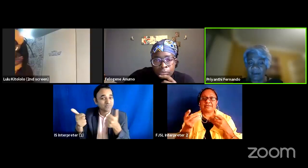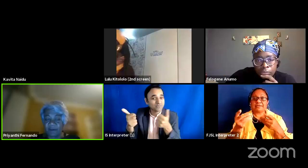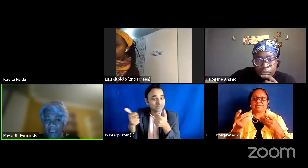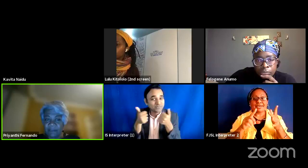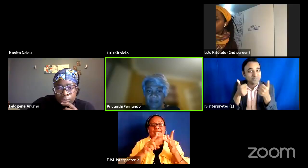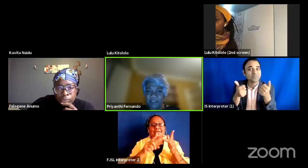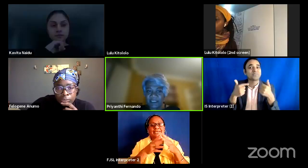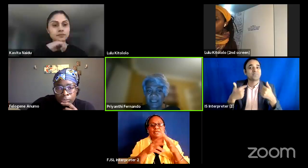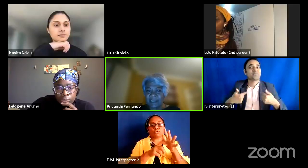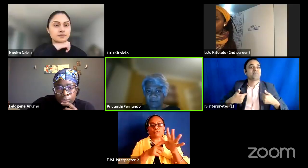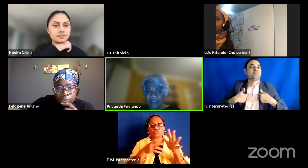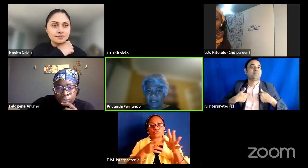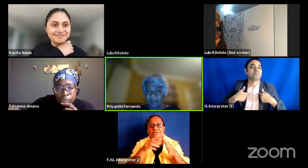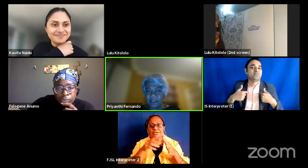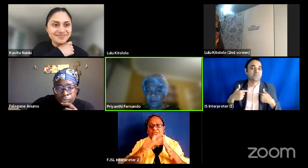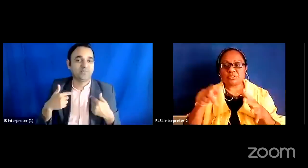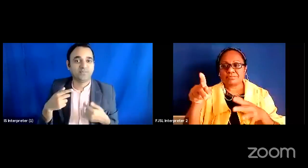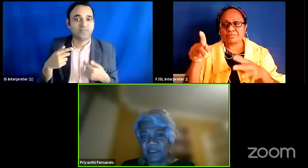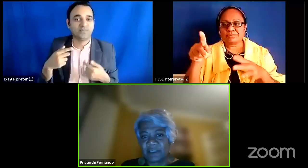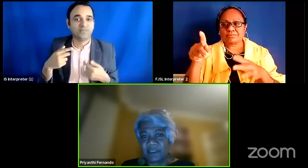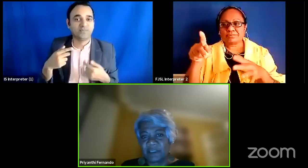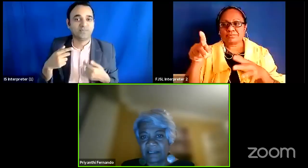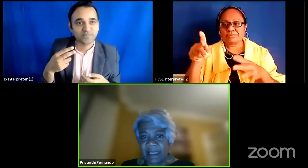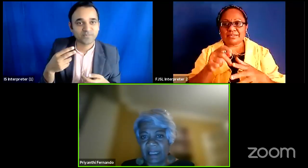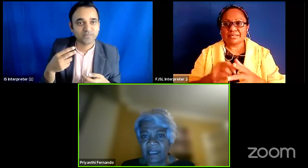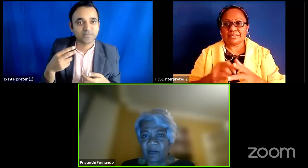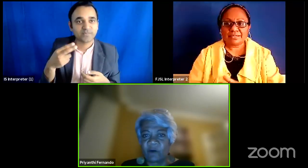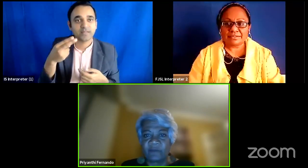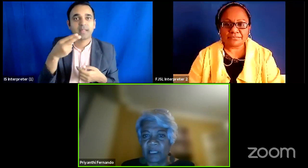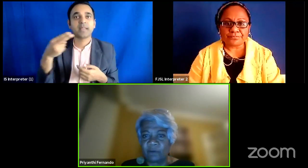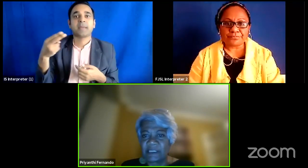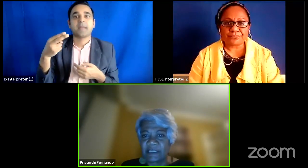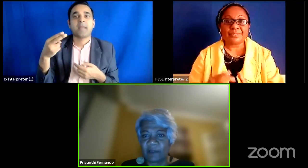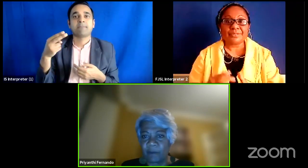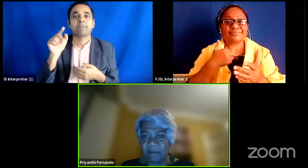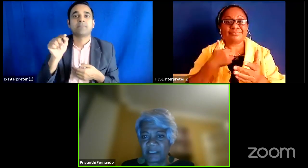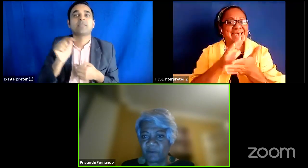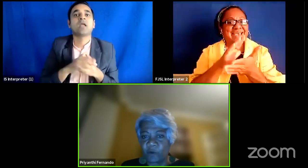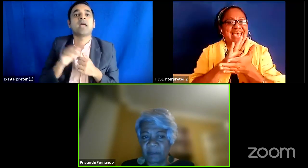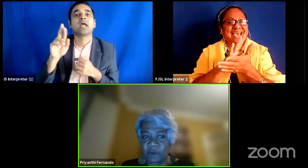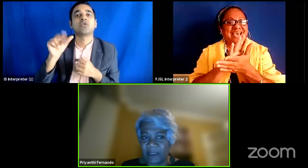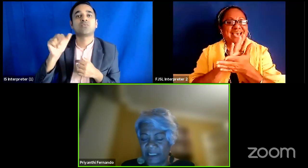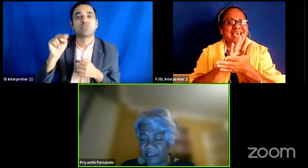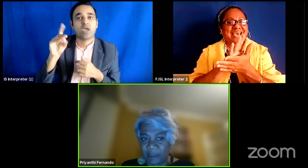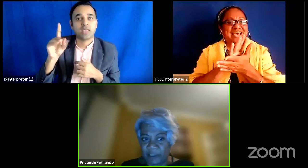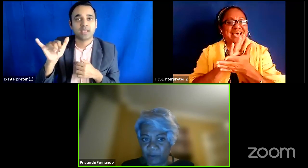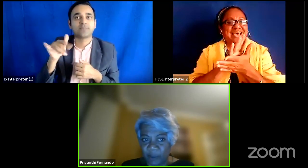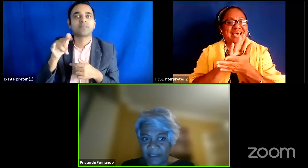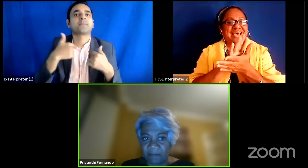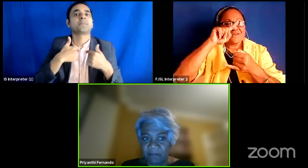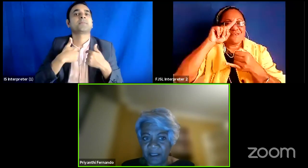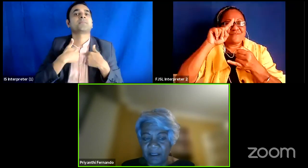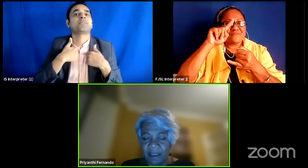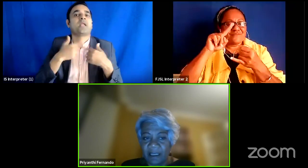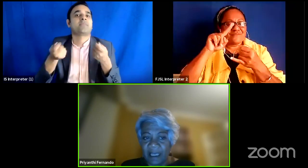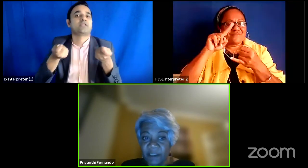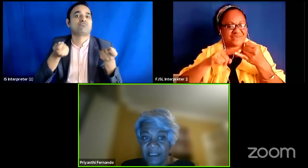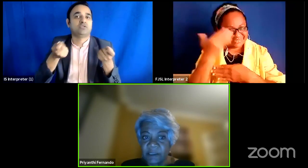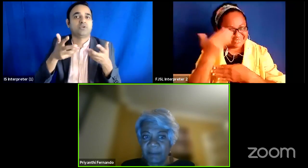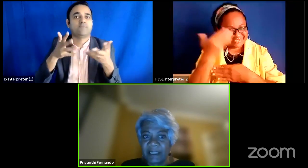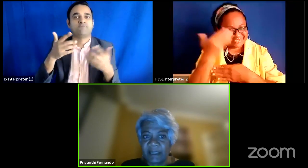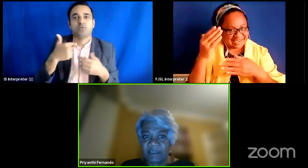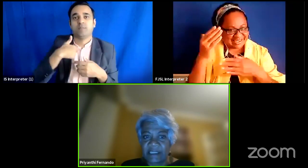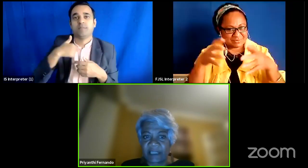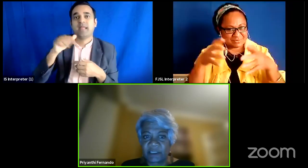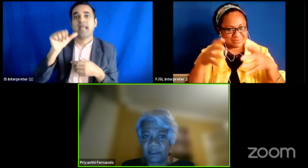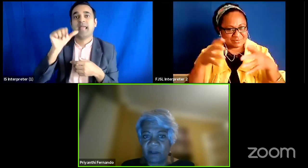I have great pleasure in welcoming you to this final day of the Global South Women's Forum 2021, and to